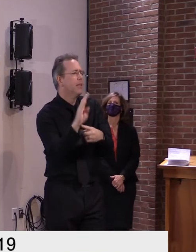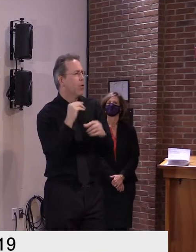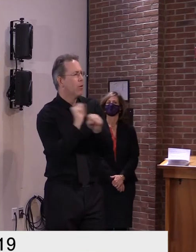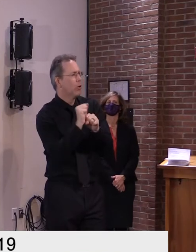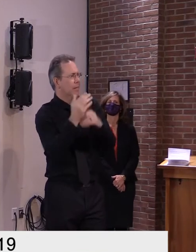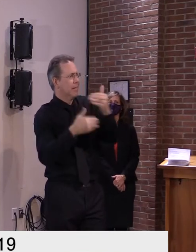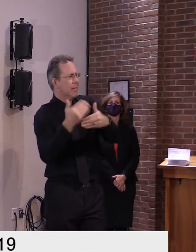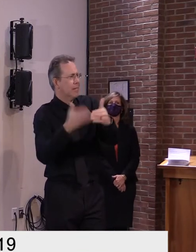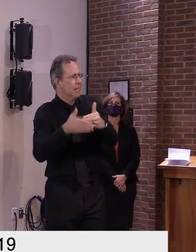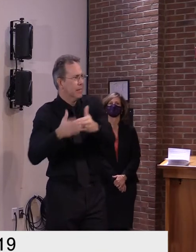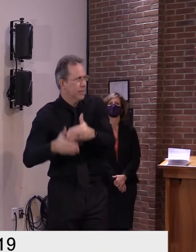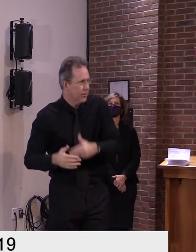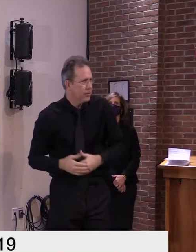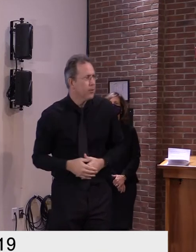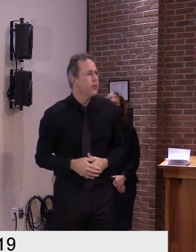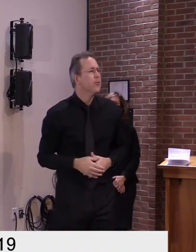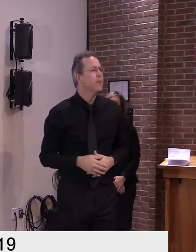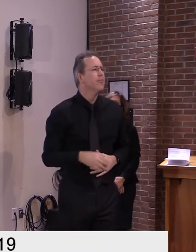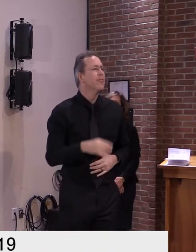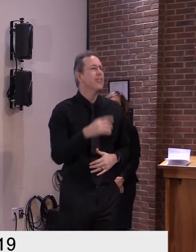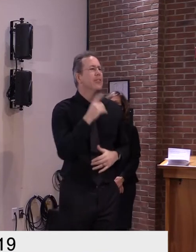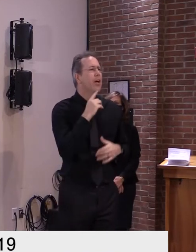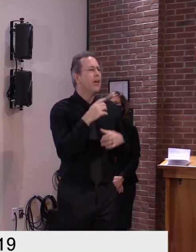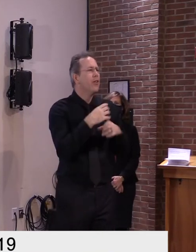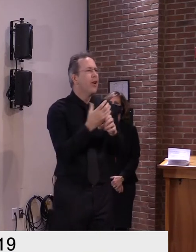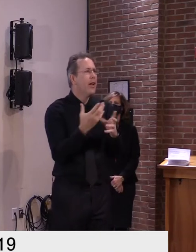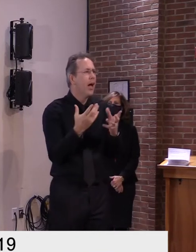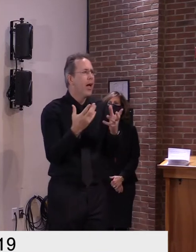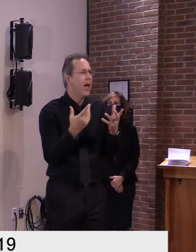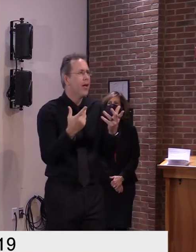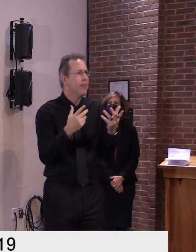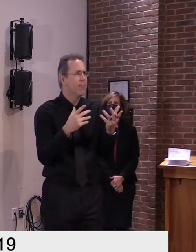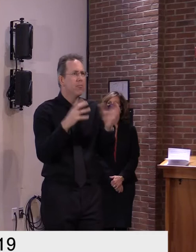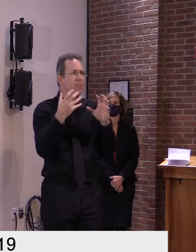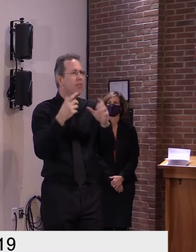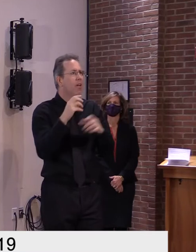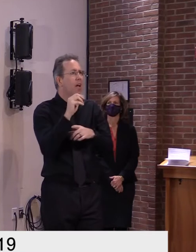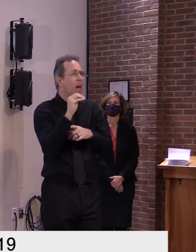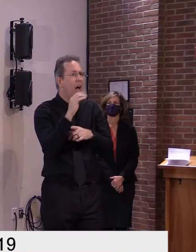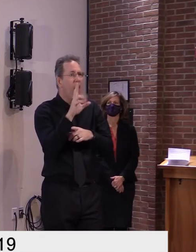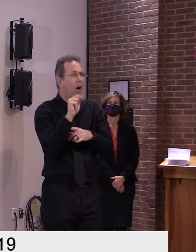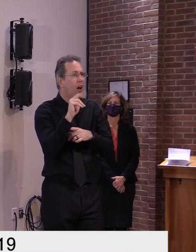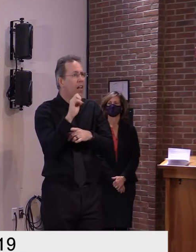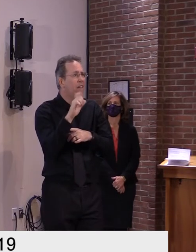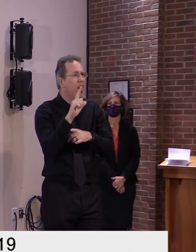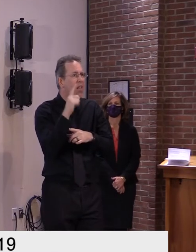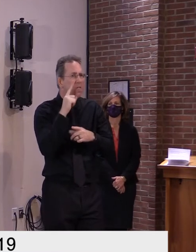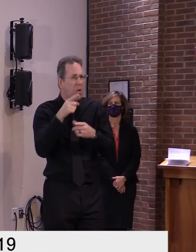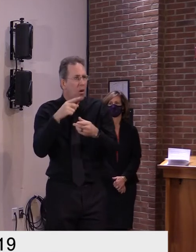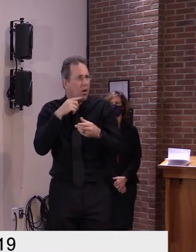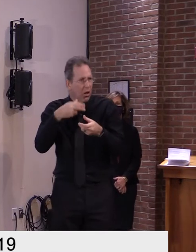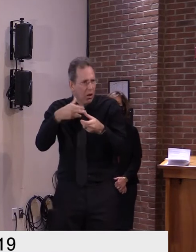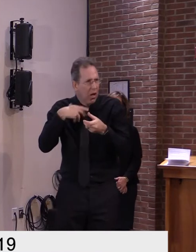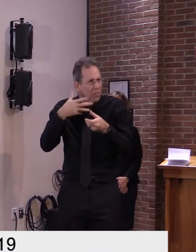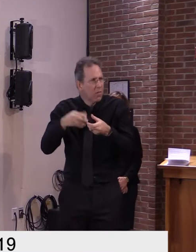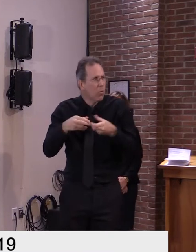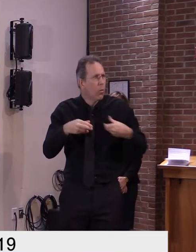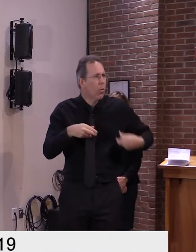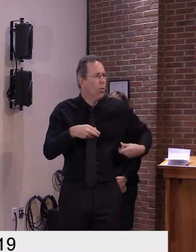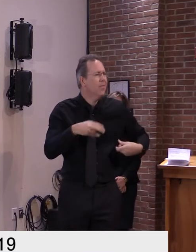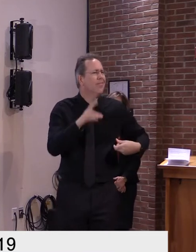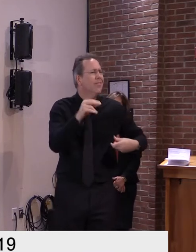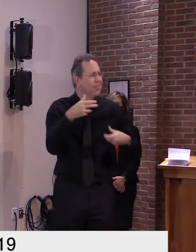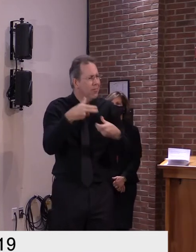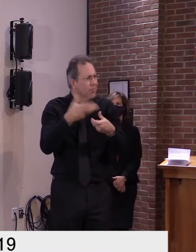dilemma for us about who's going to get some of this extra material, because we're going to use the allocations we get for